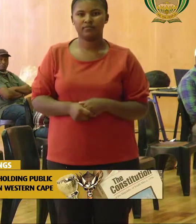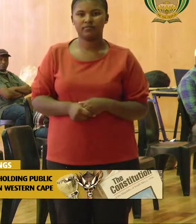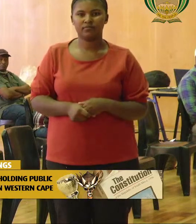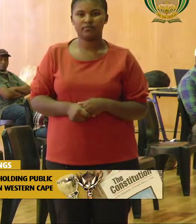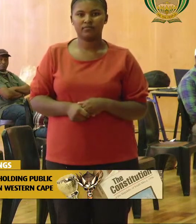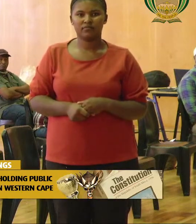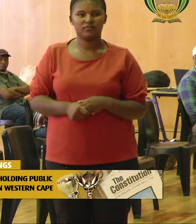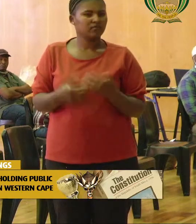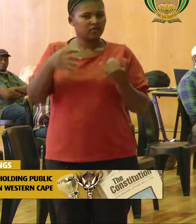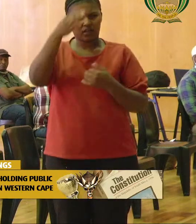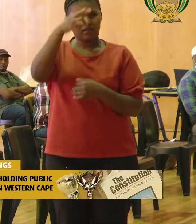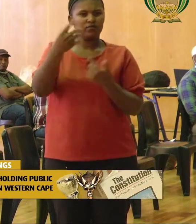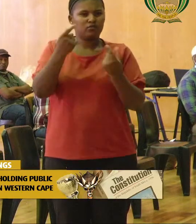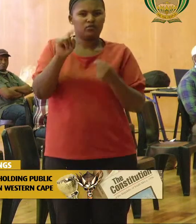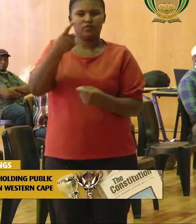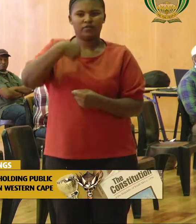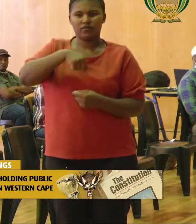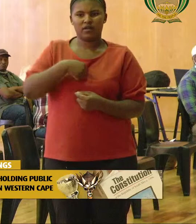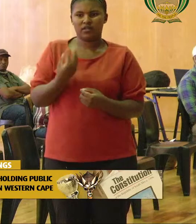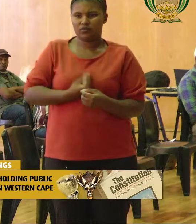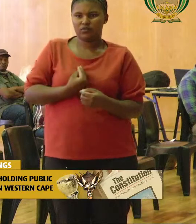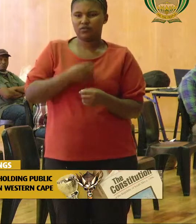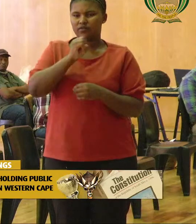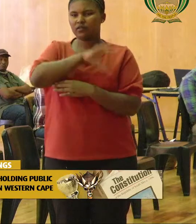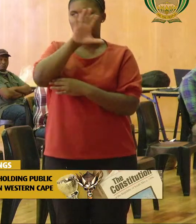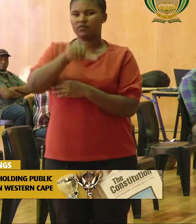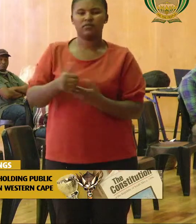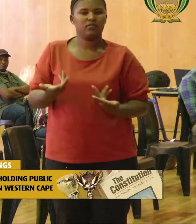What have the government done for us as youth of South Africa?